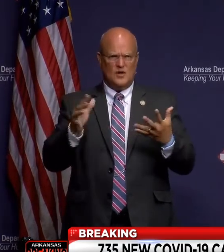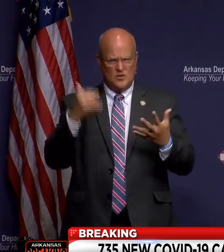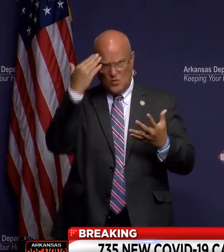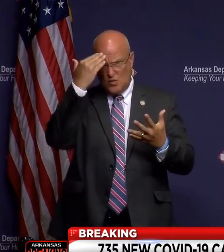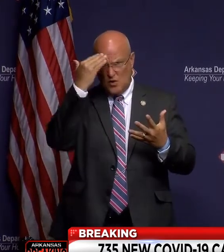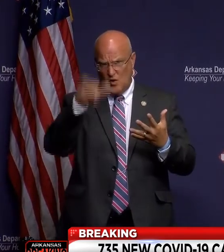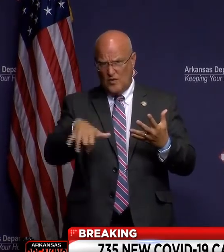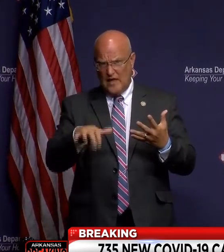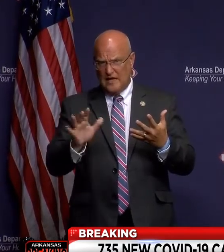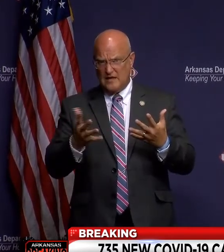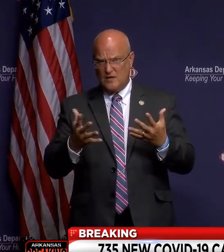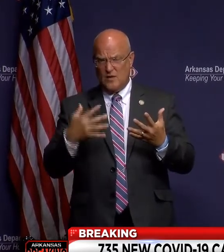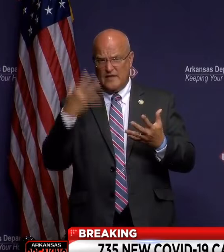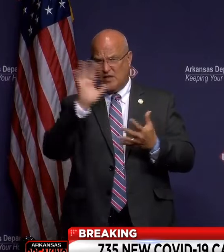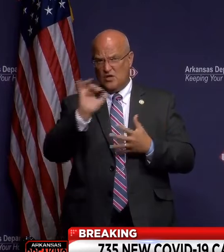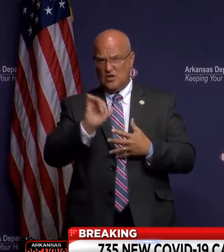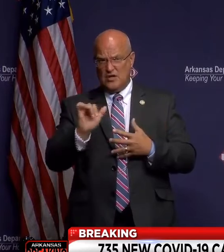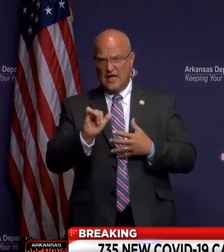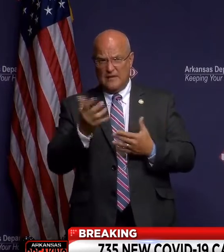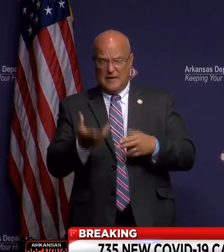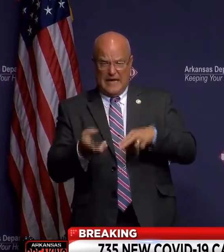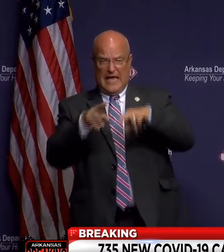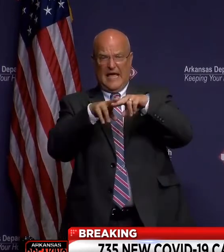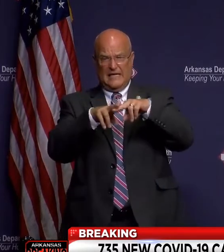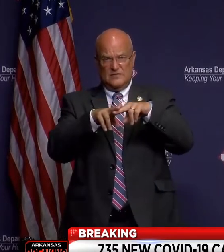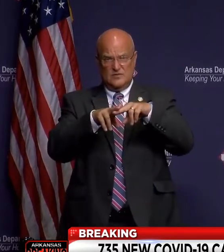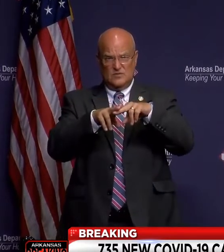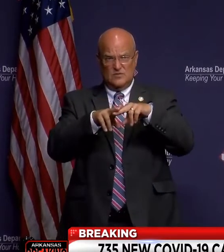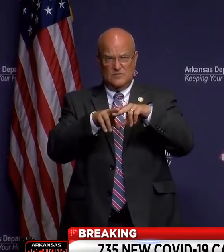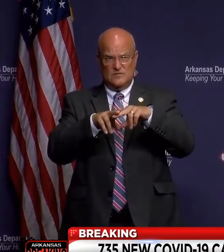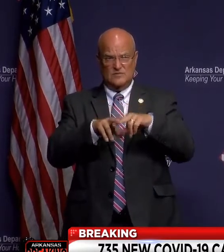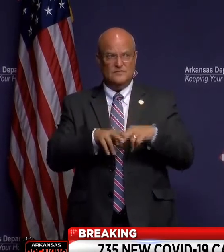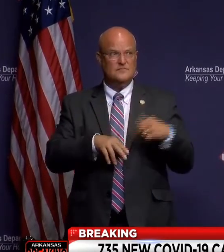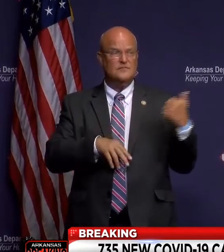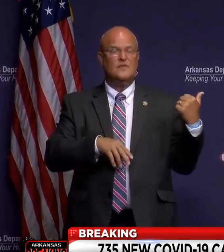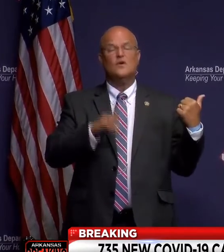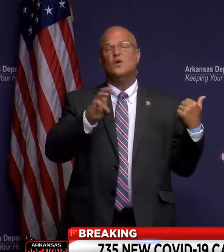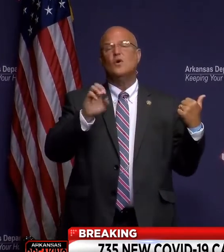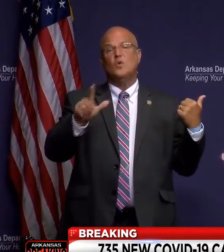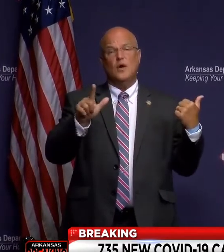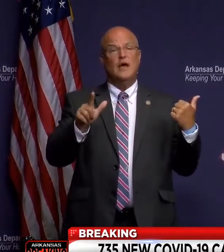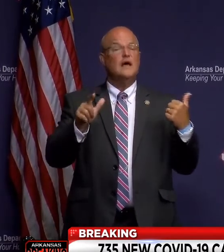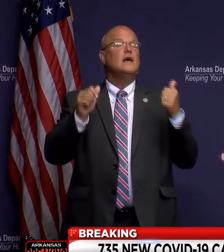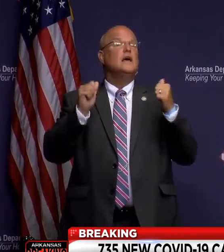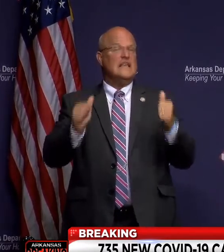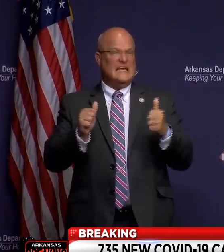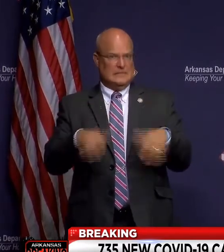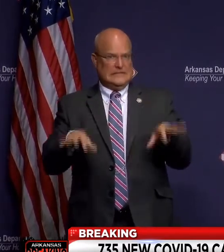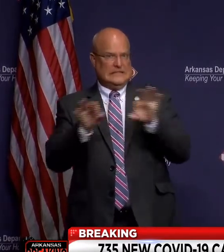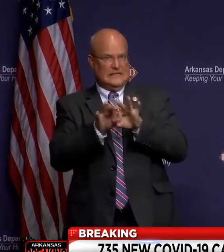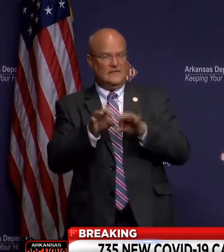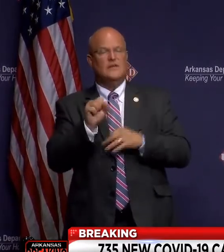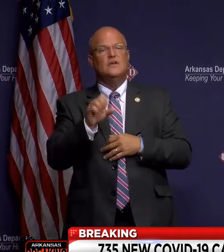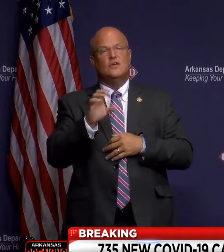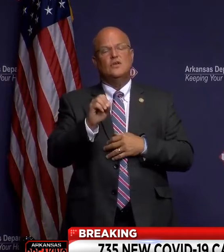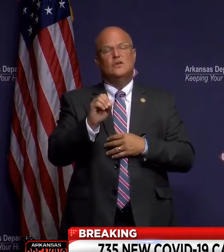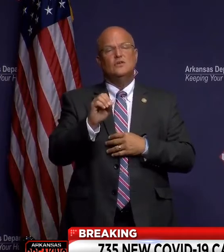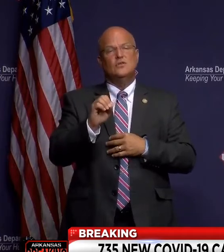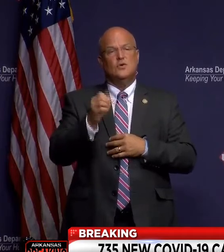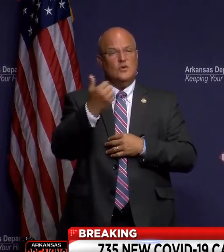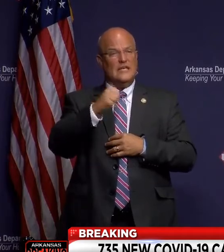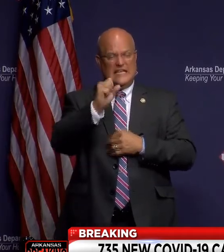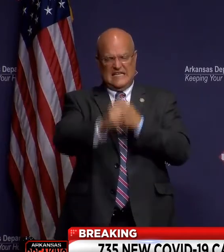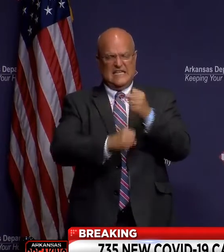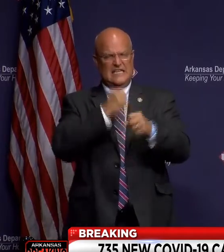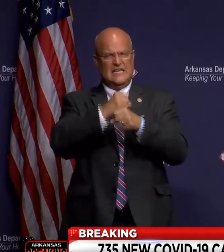we know what that is? What that might add to the? Well, you know, it can be significant. So, you know, any